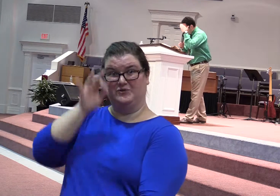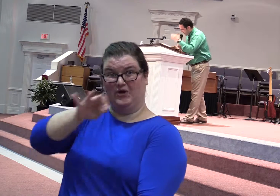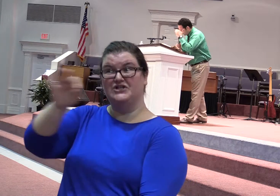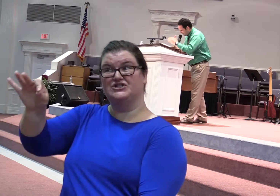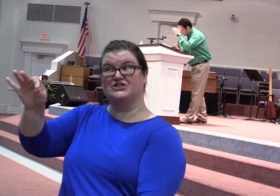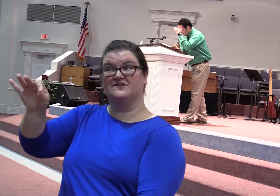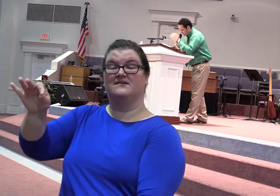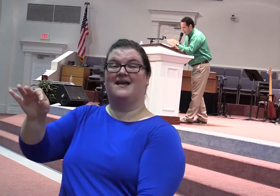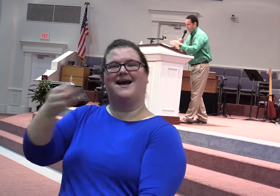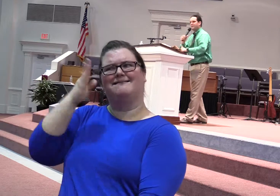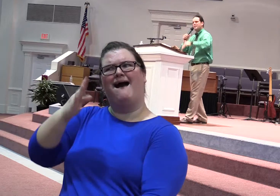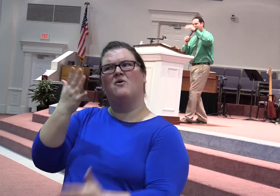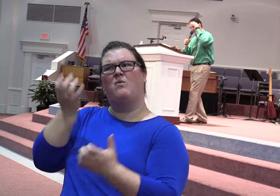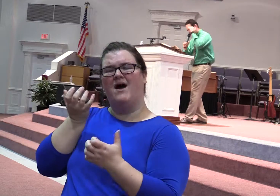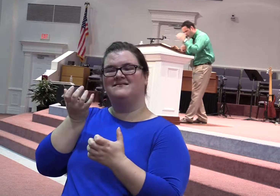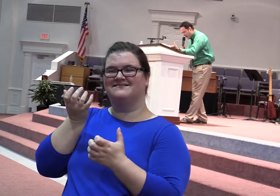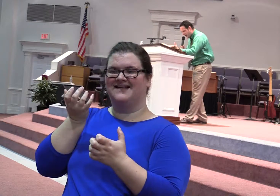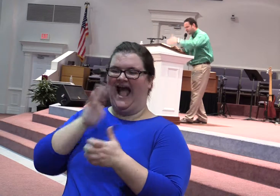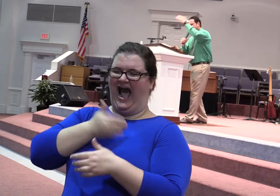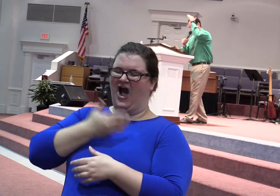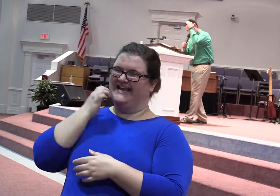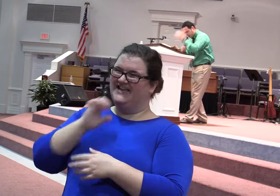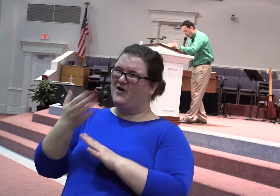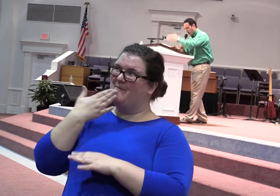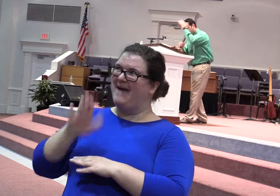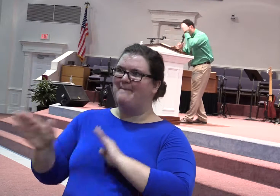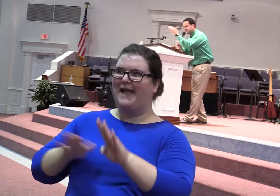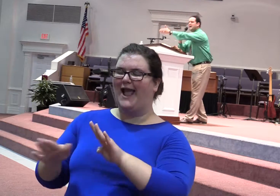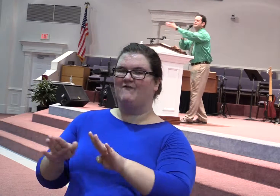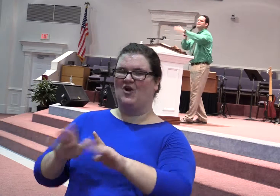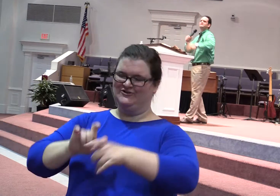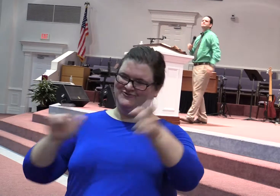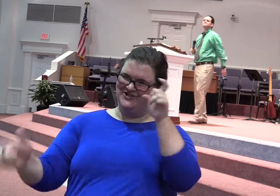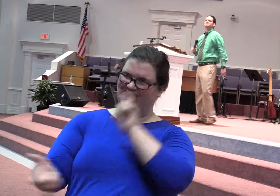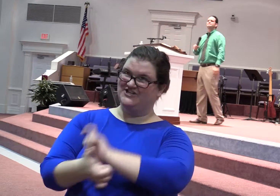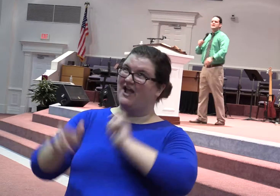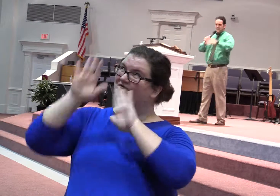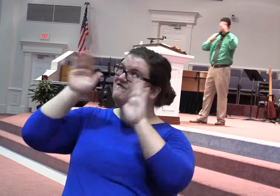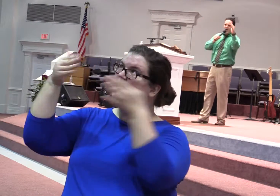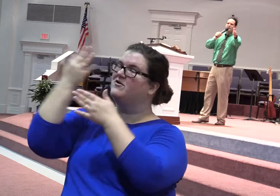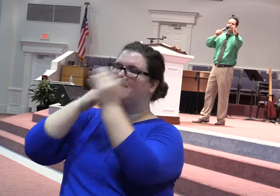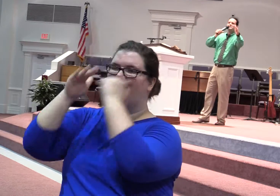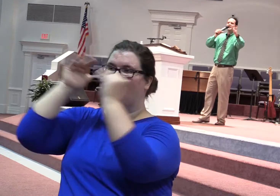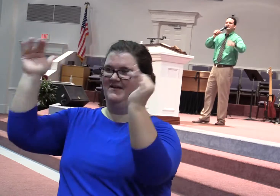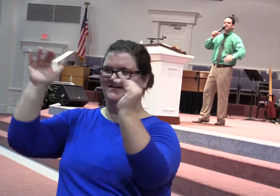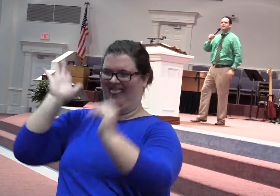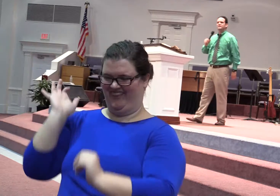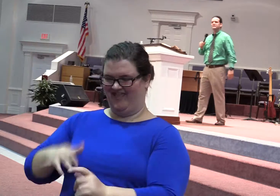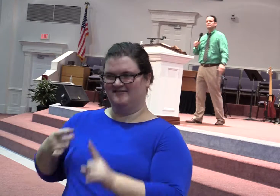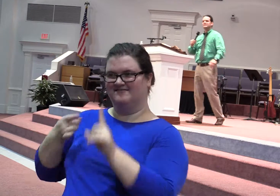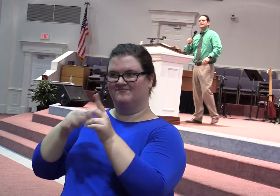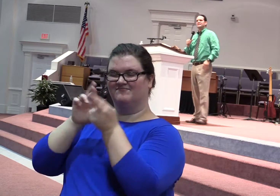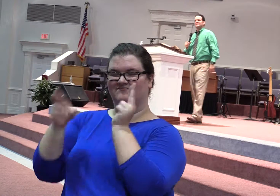God wants us to turn from our wicked ways and turn towards Him. Right. Amen. That's repentance.